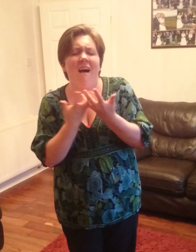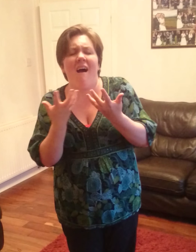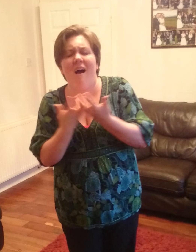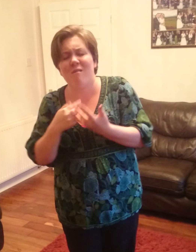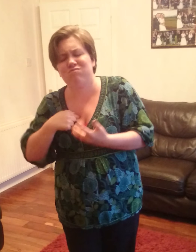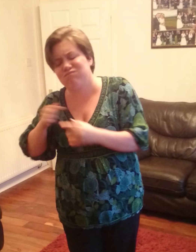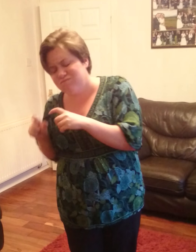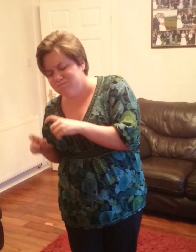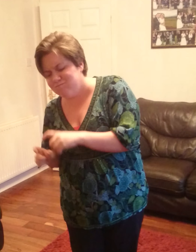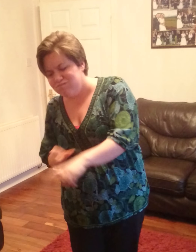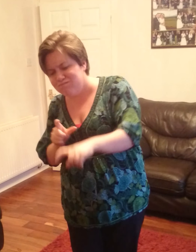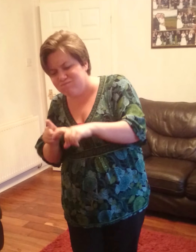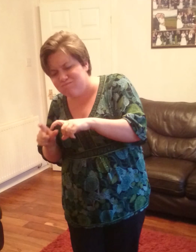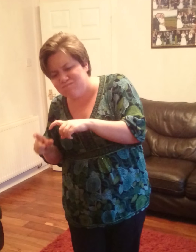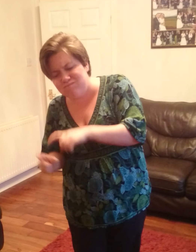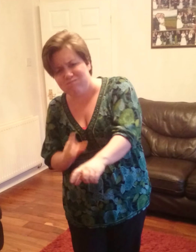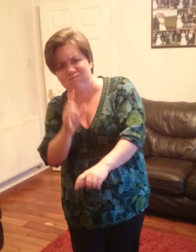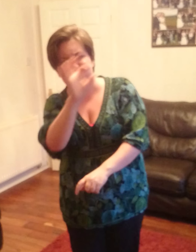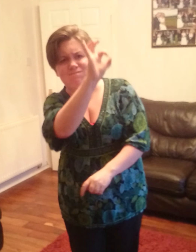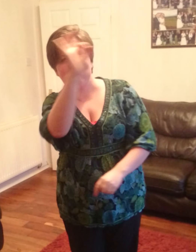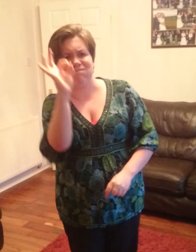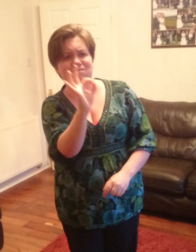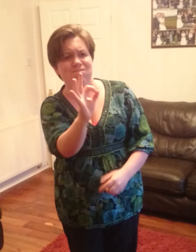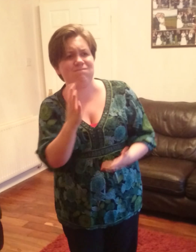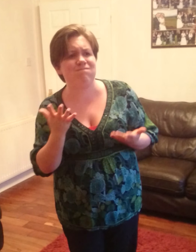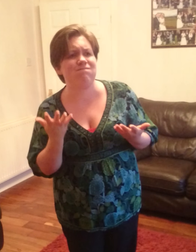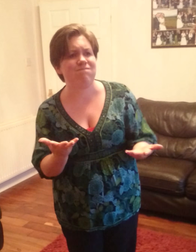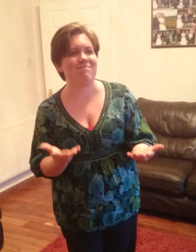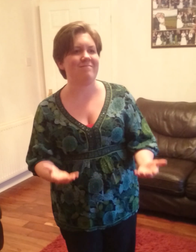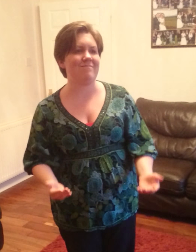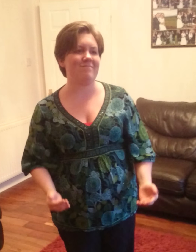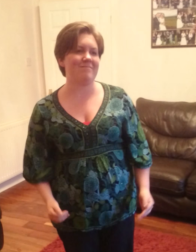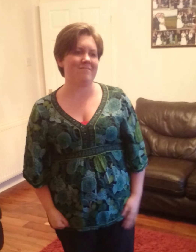fire Did I ever make it through?